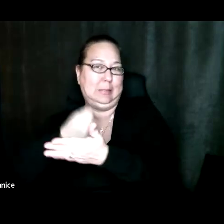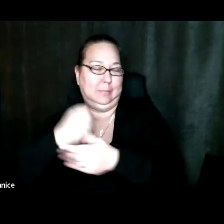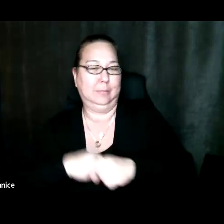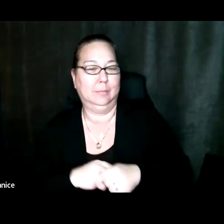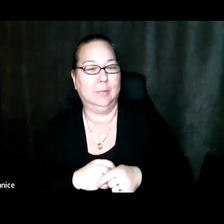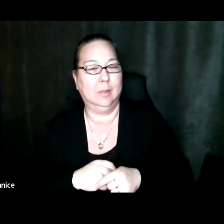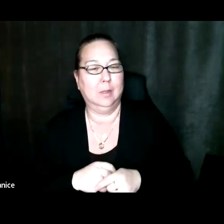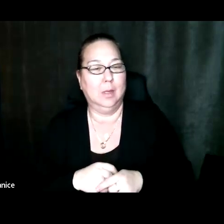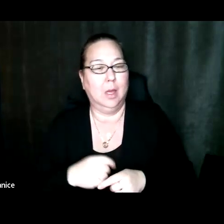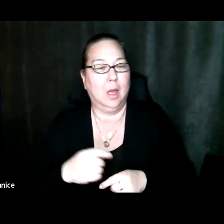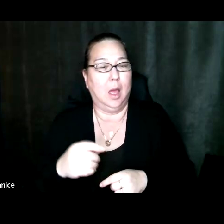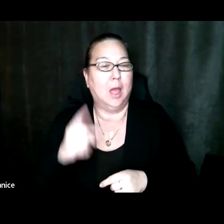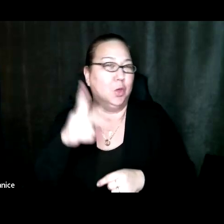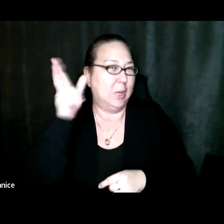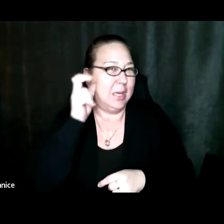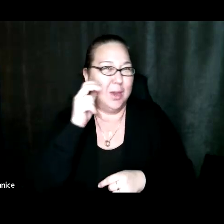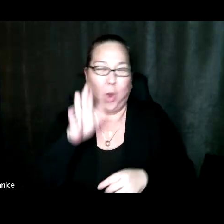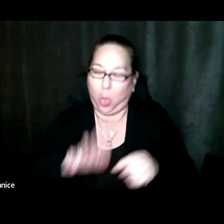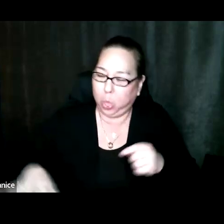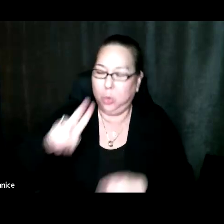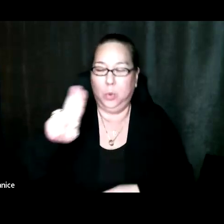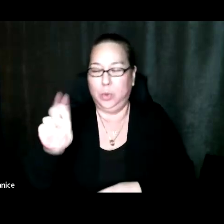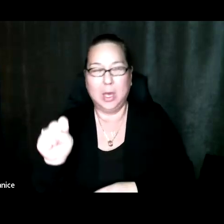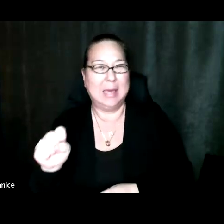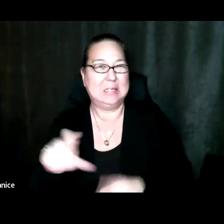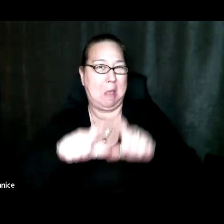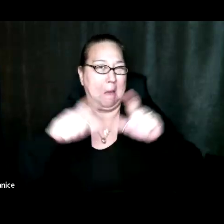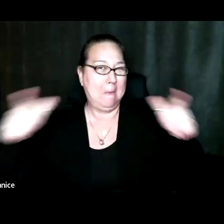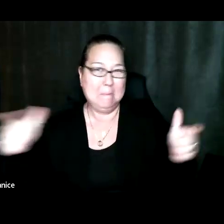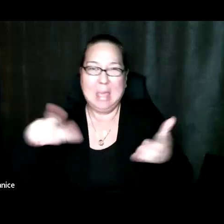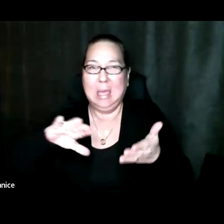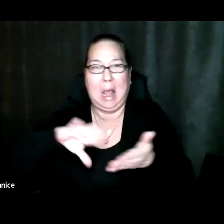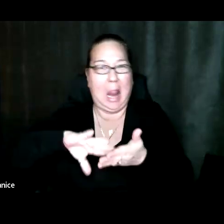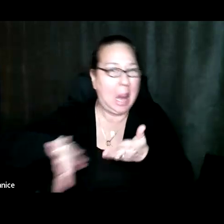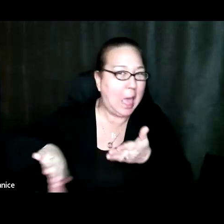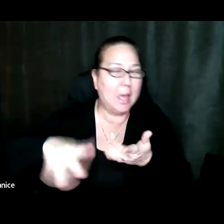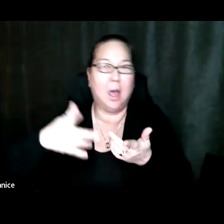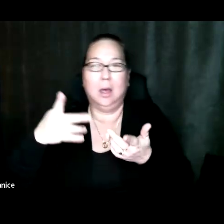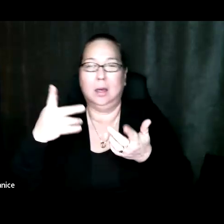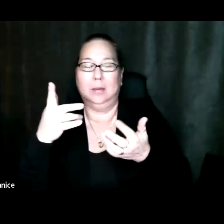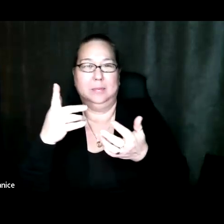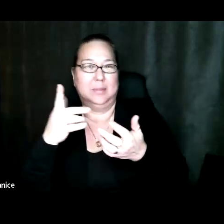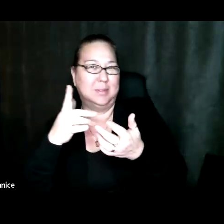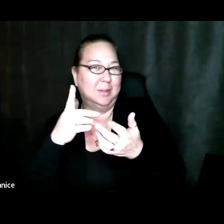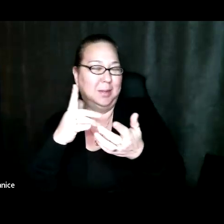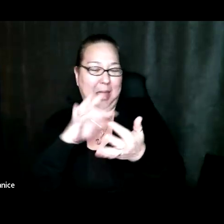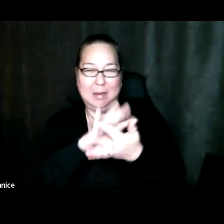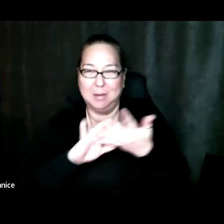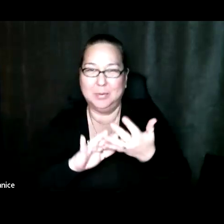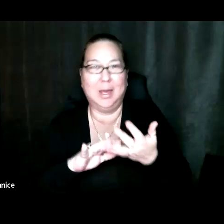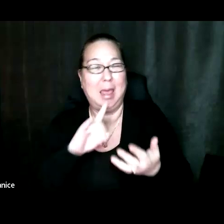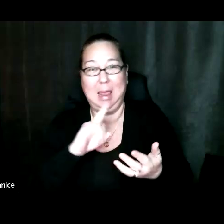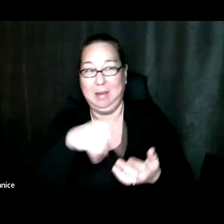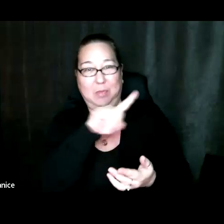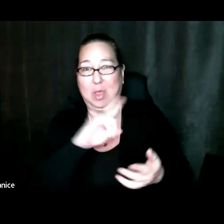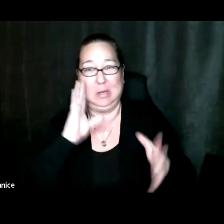big layoffs and, just schools decimated because we did it very strategically and because the city was